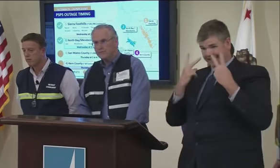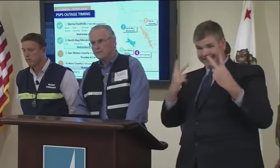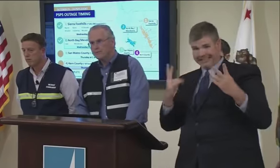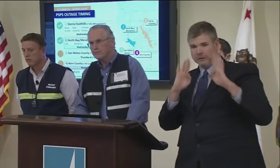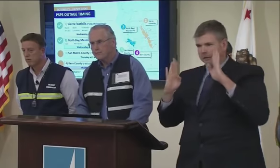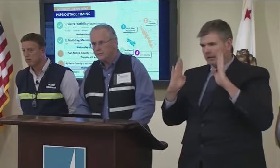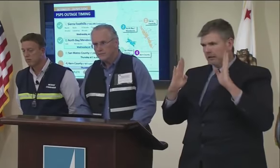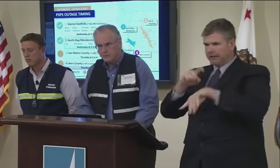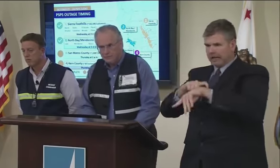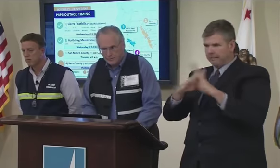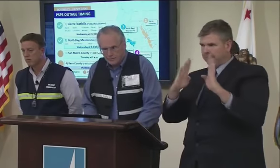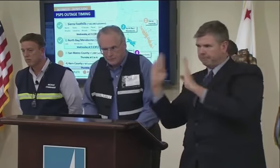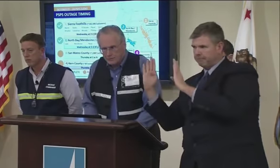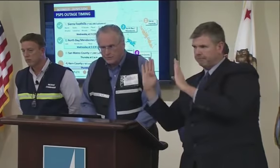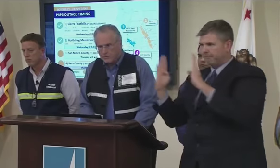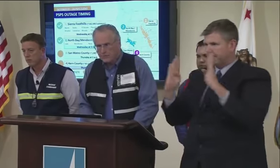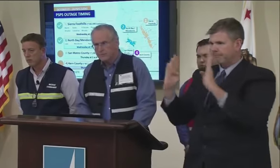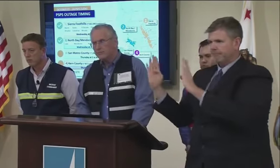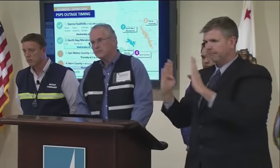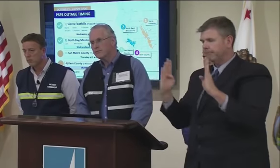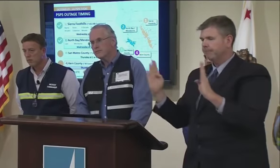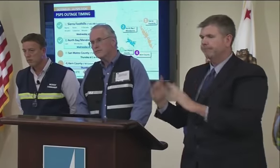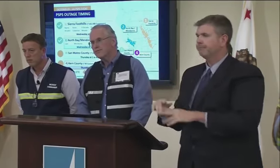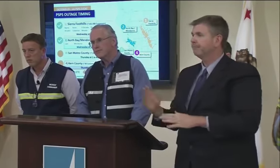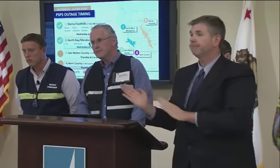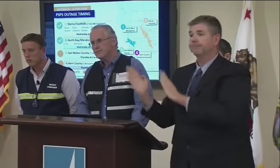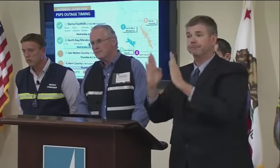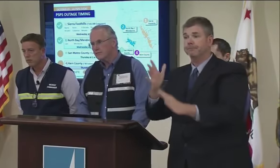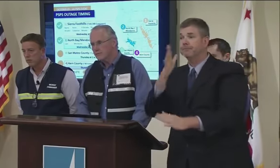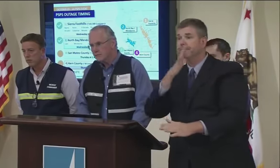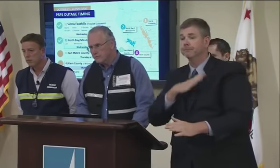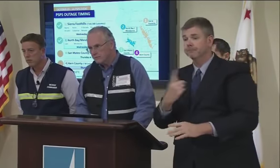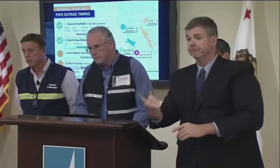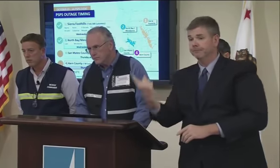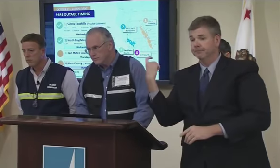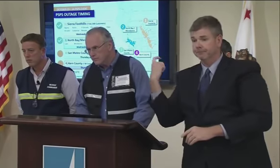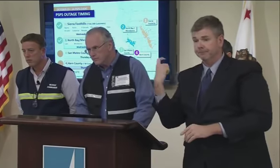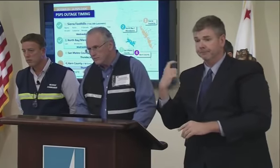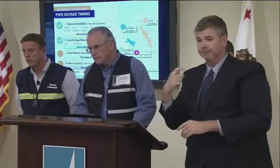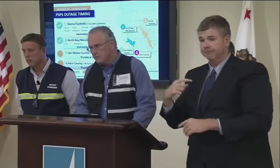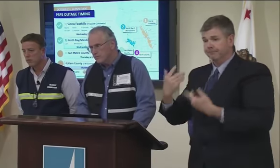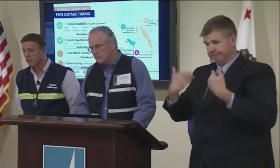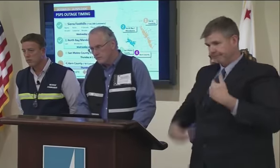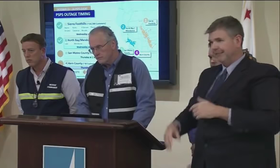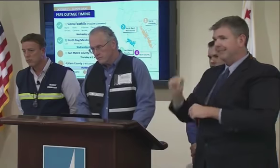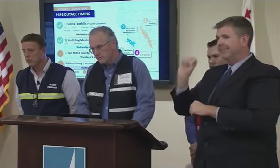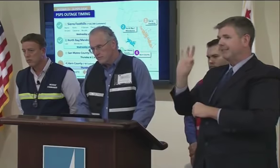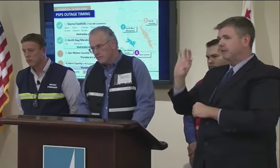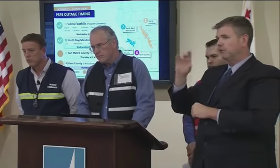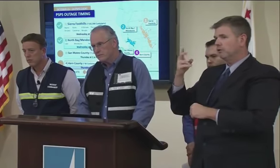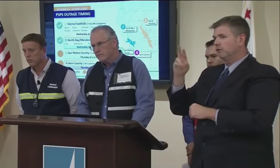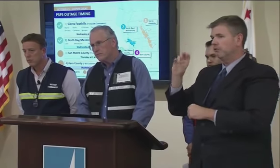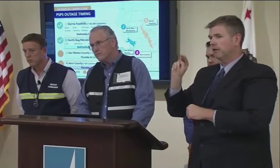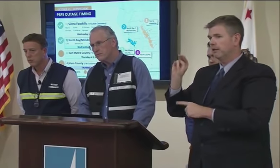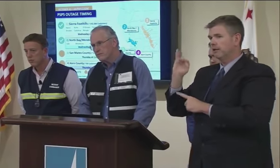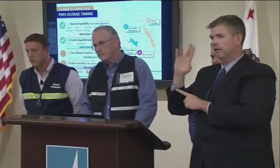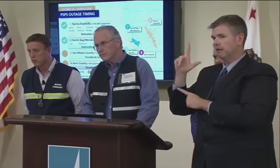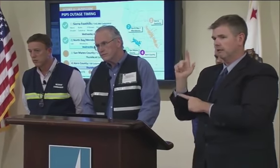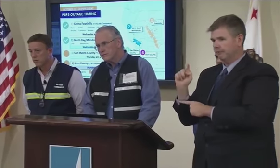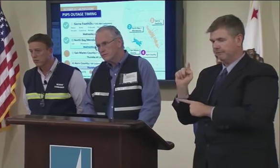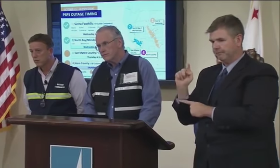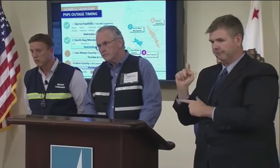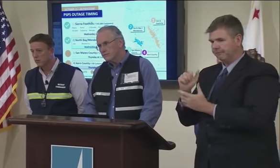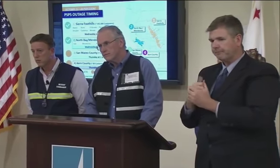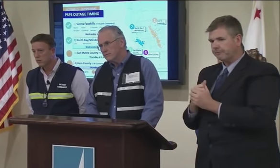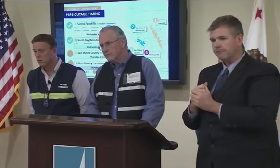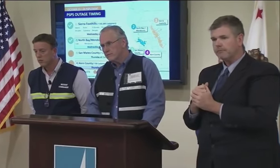Hi, Shmonica with the San Francisco Chronicle. Given the possibility of a wider and a possibly much worse shutoff